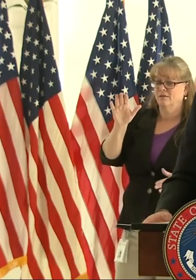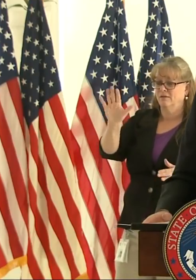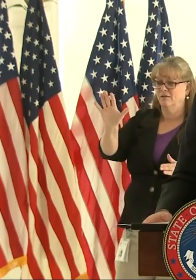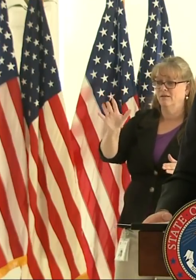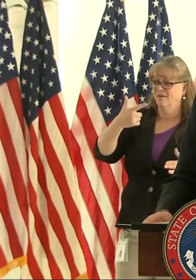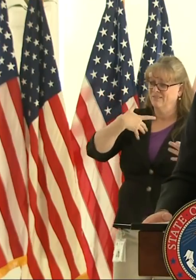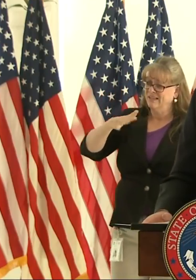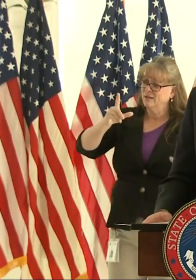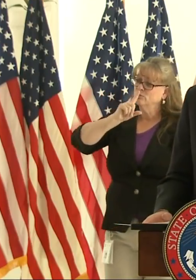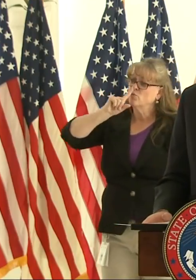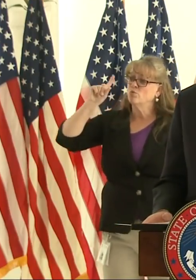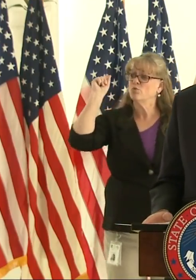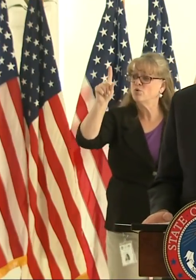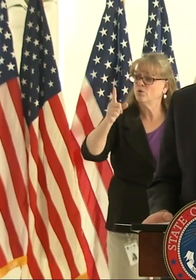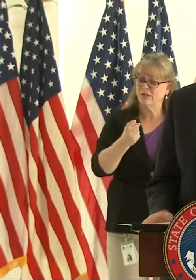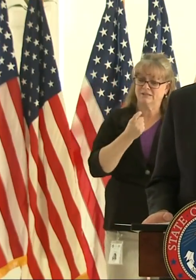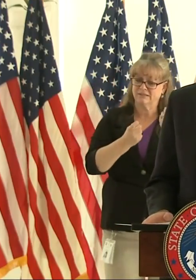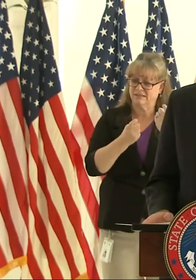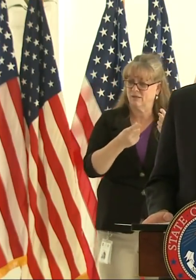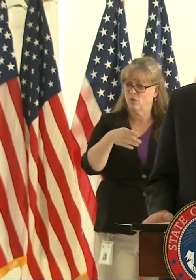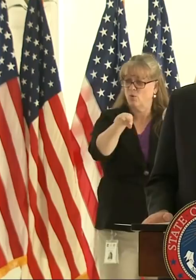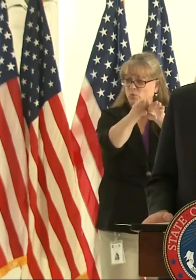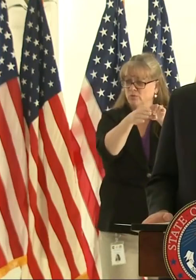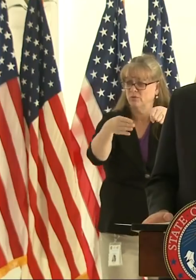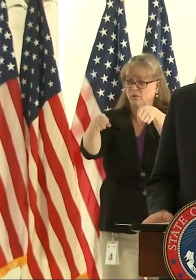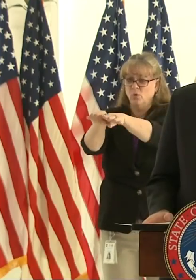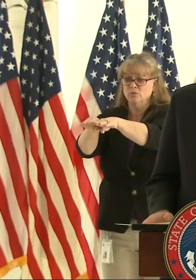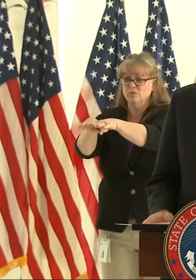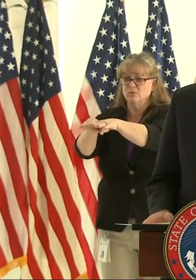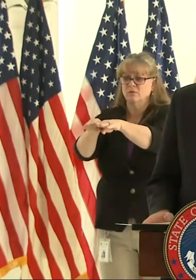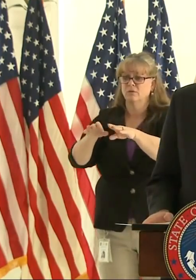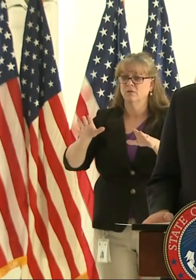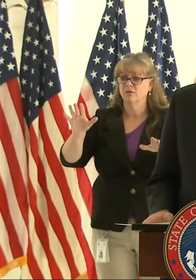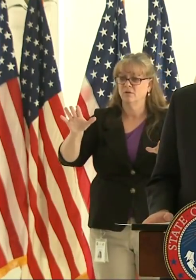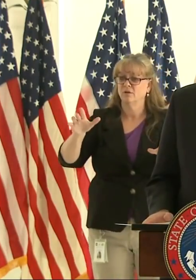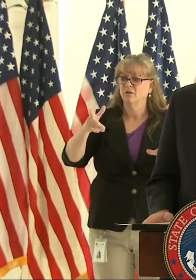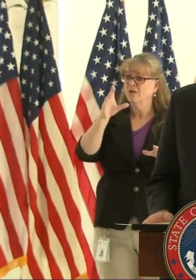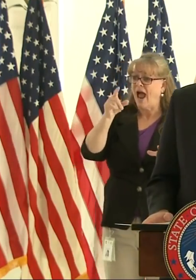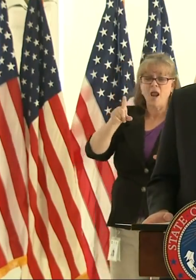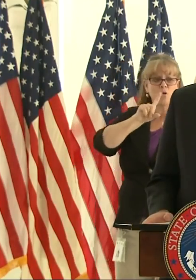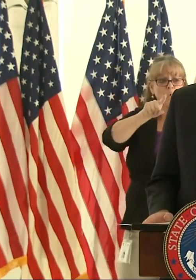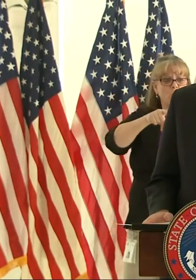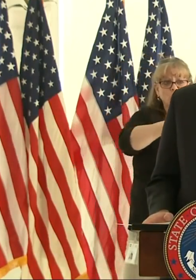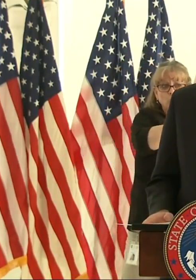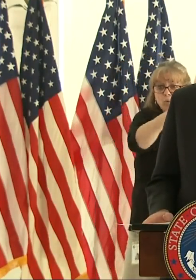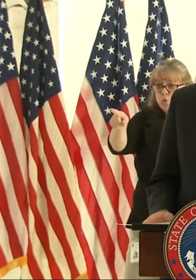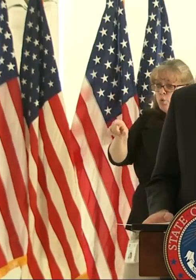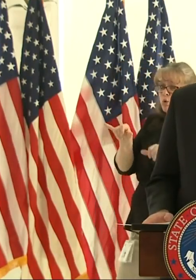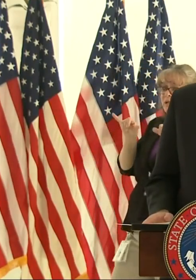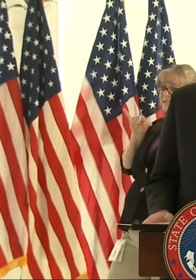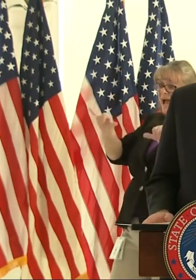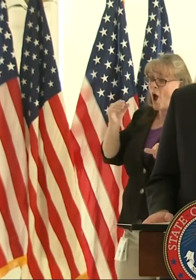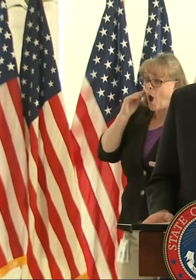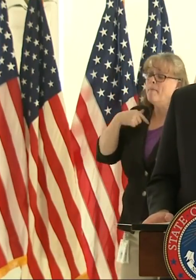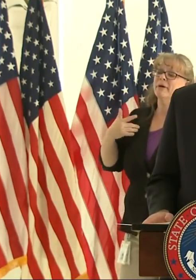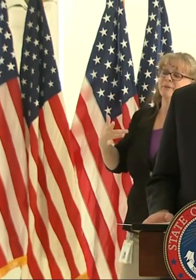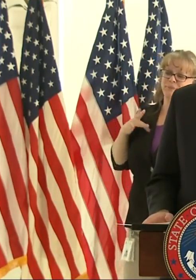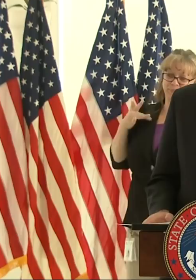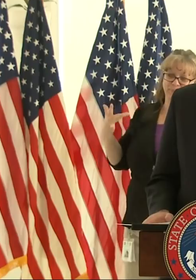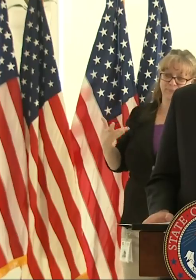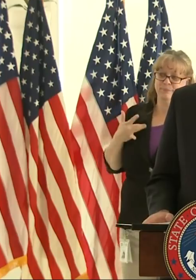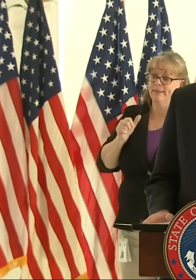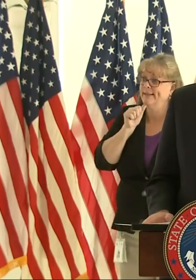to stay at home is not an aspiration of any governor, of any elected official.